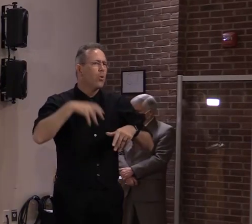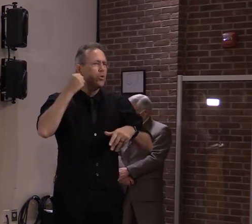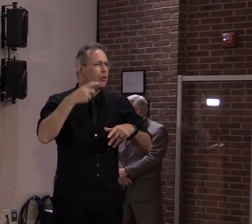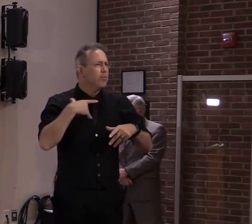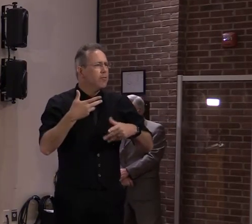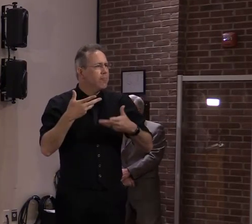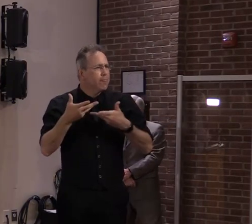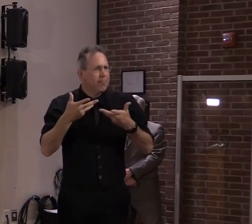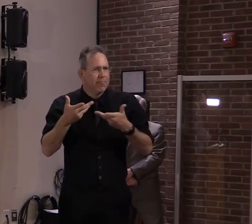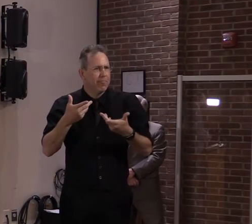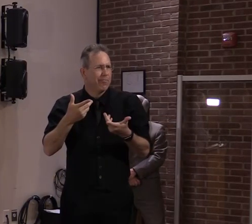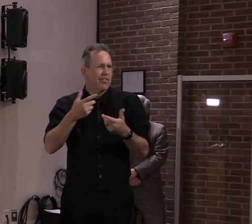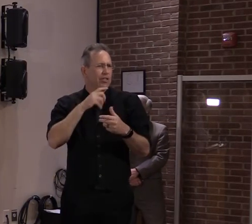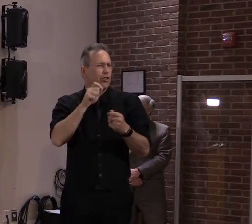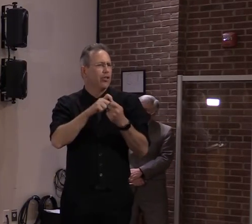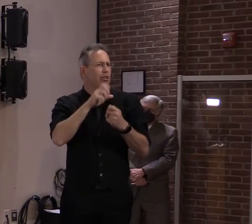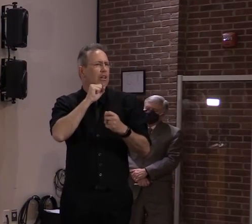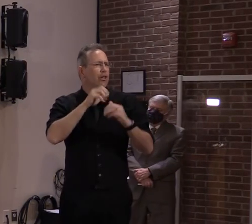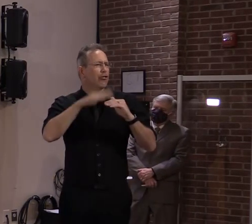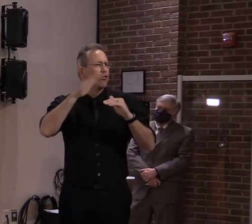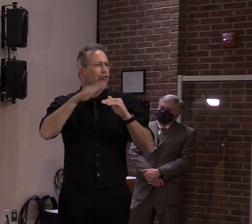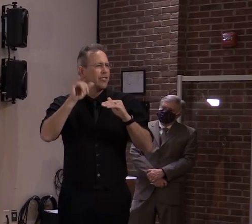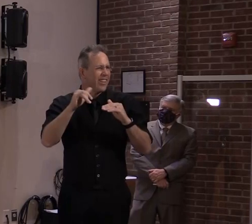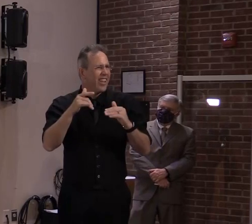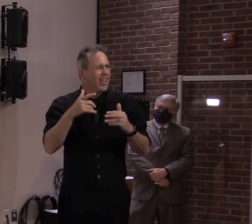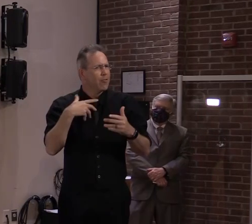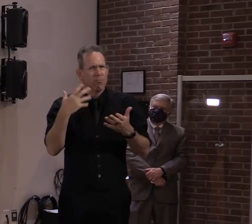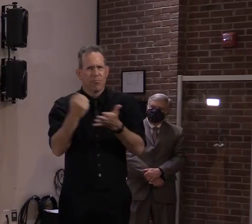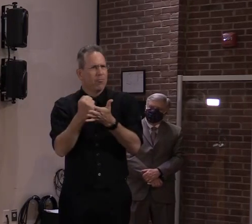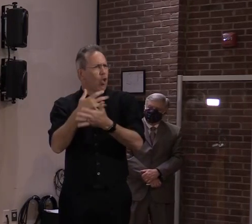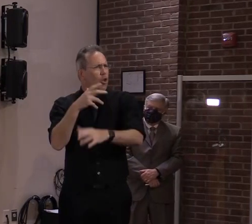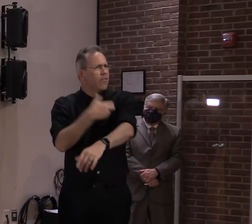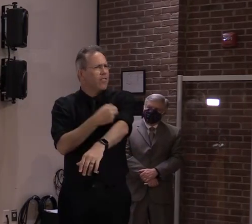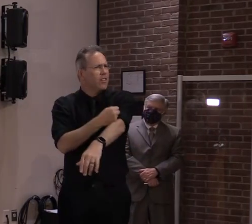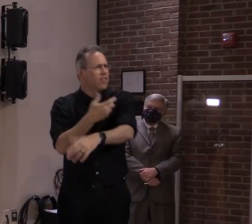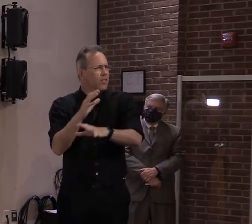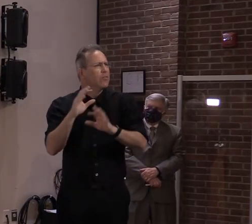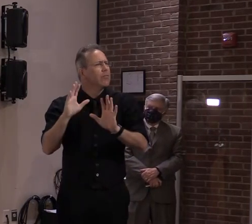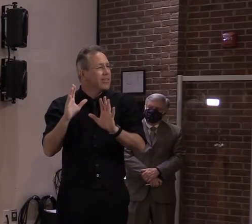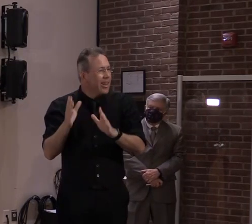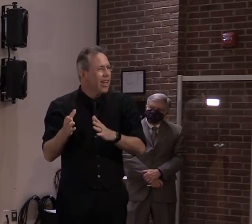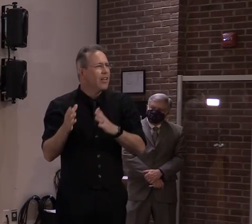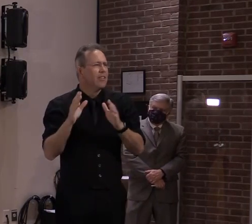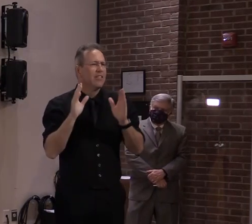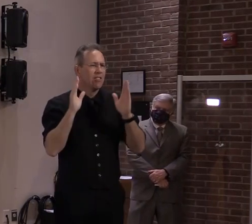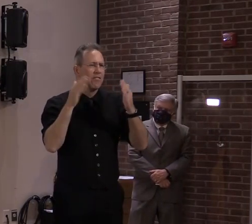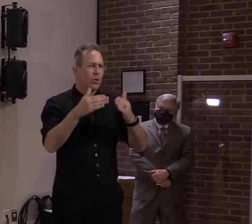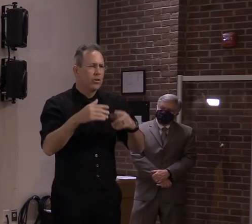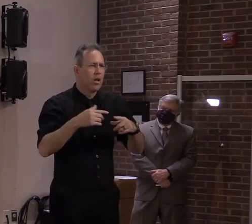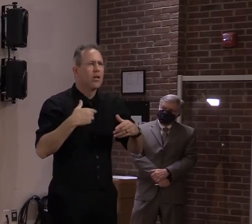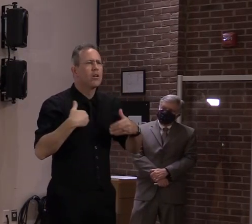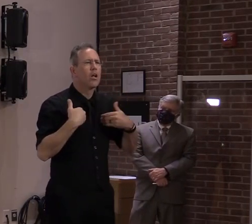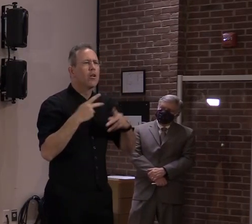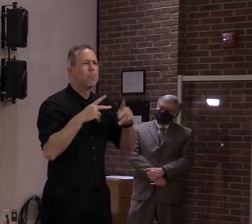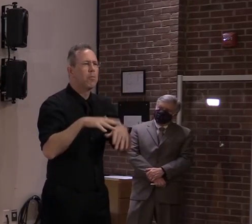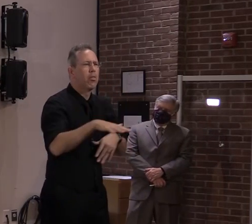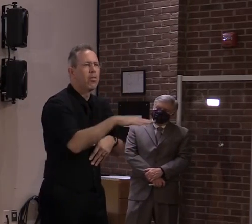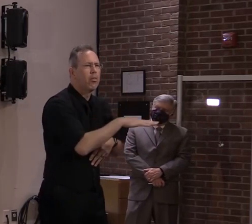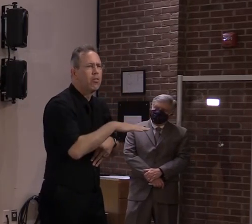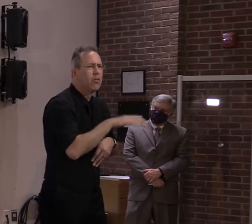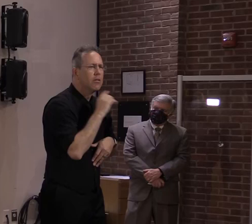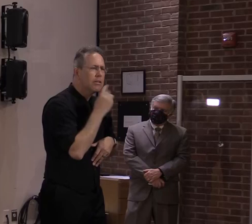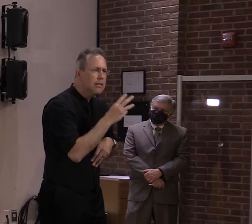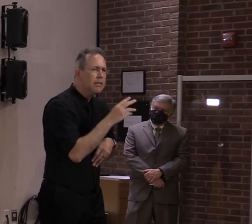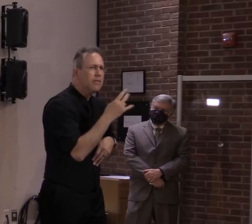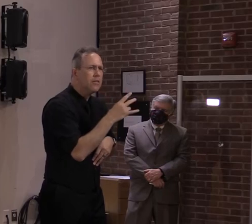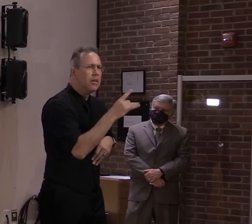those demographics, so it does seem to be skewed towards a younger age demographic. We haven't